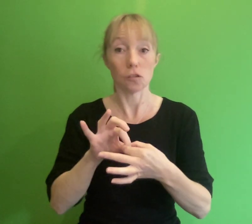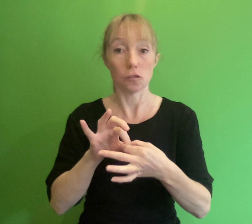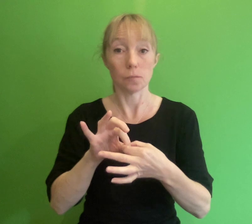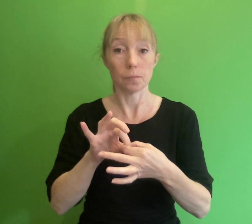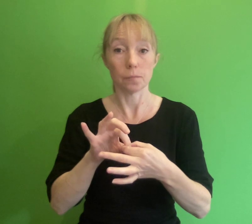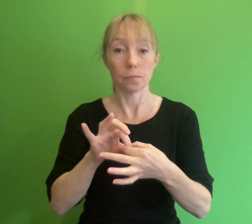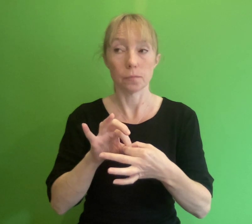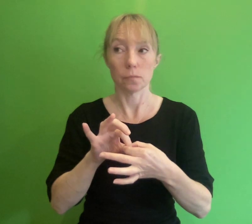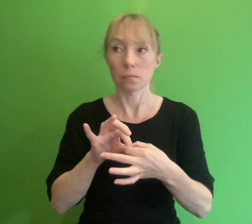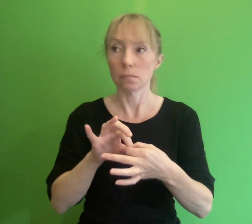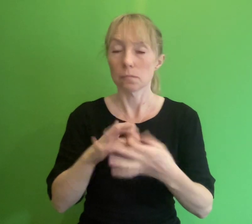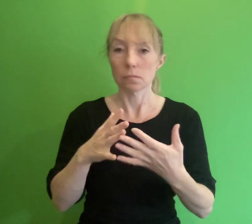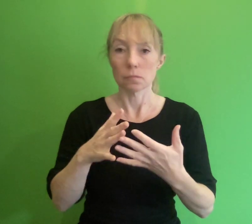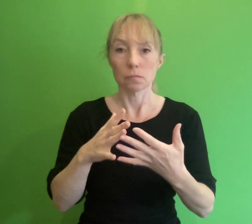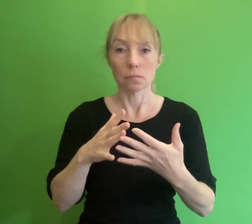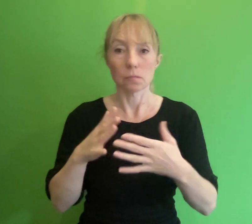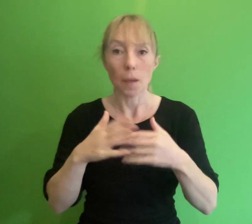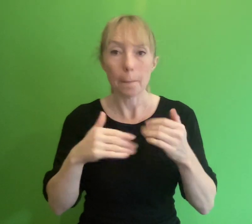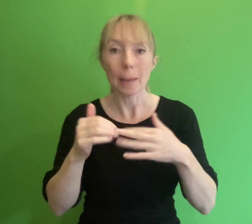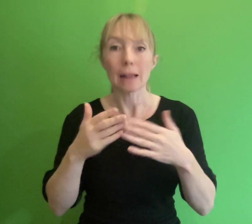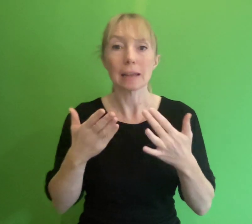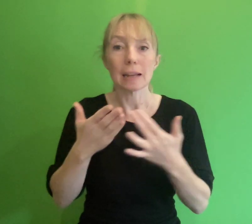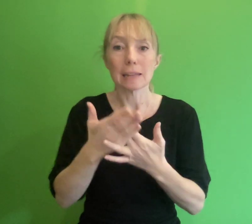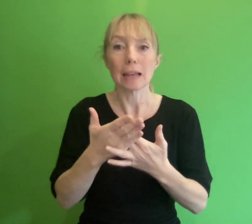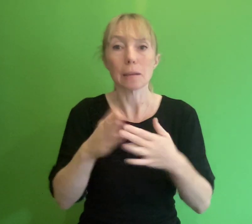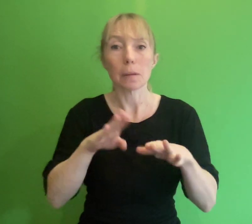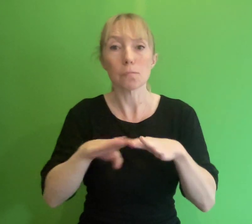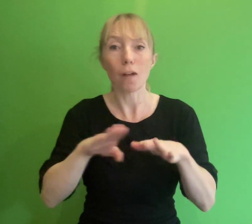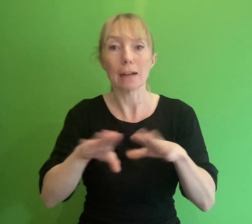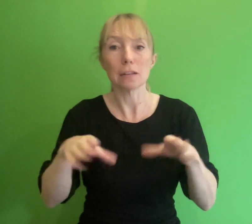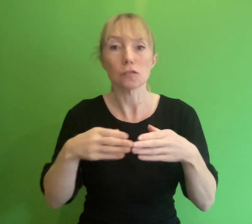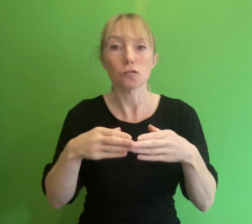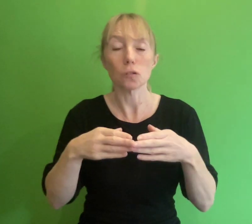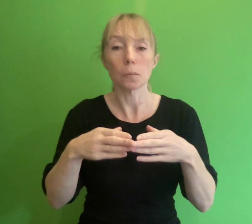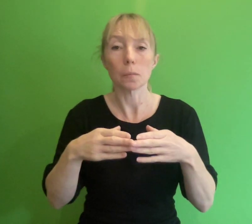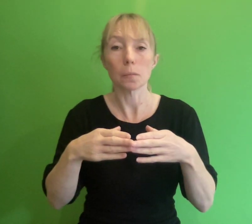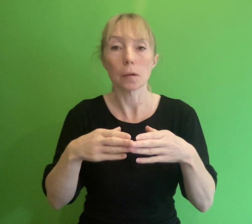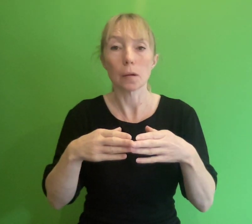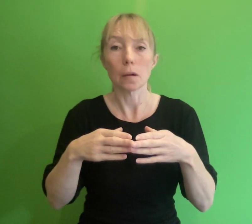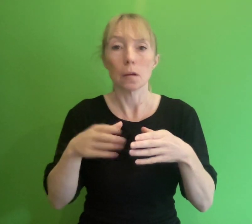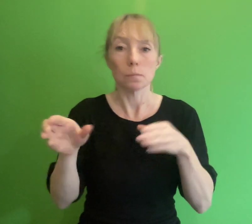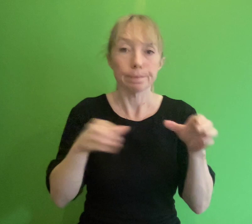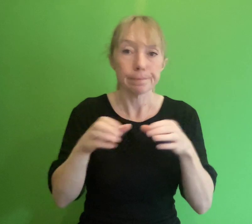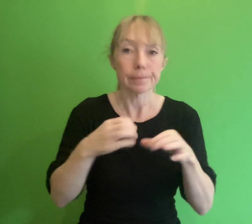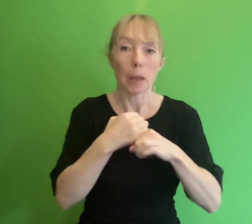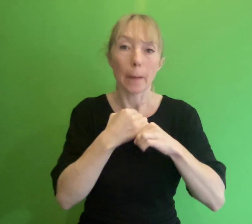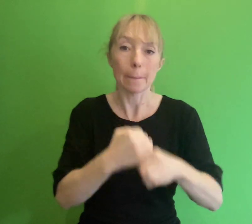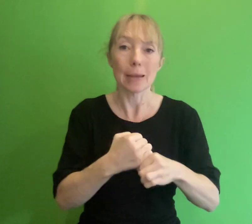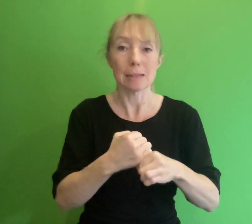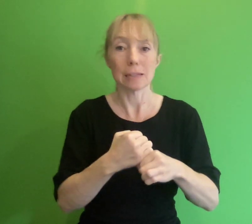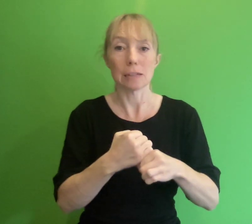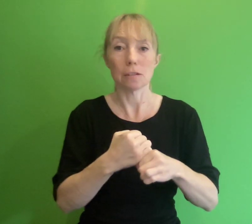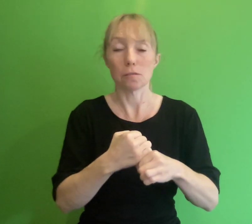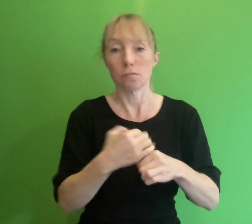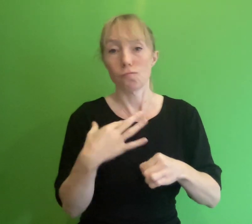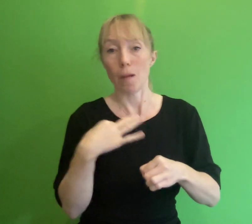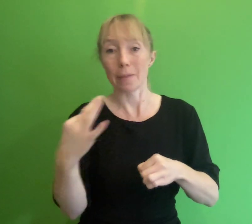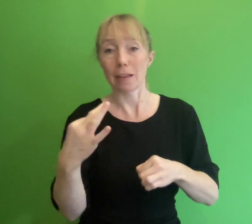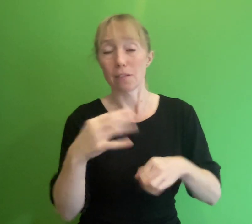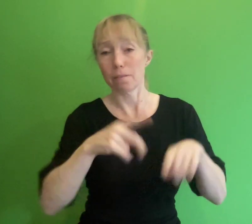Build an accessible practice group made up of committed representatives from a range of organisations, plus